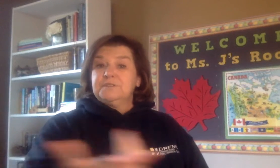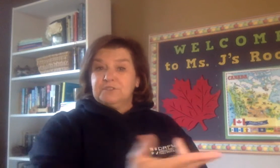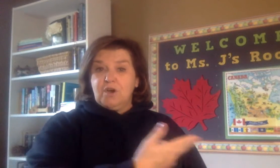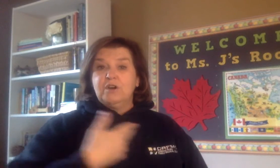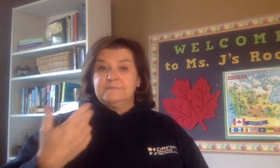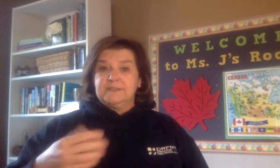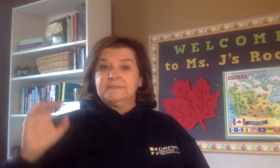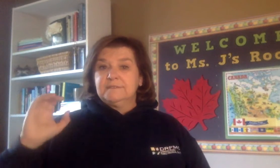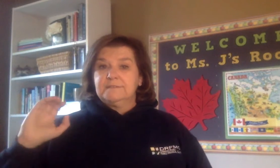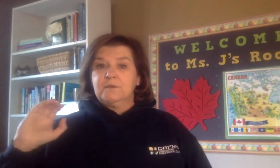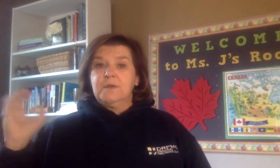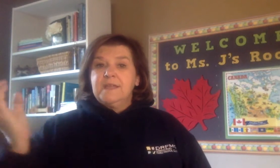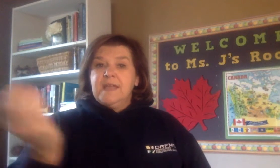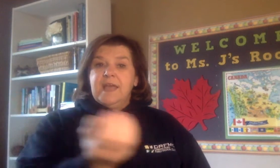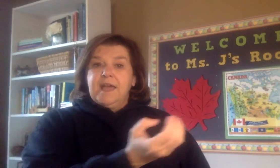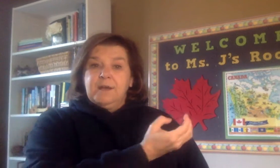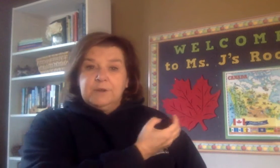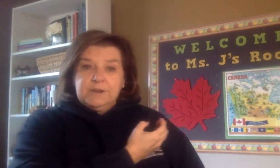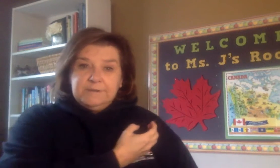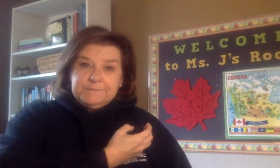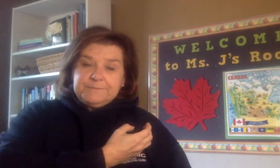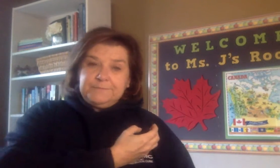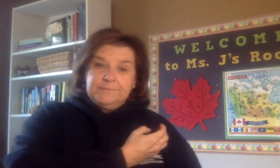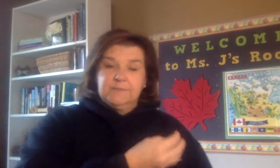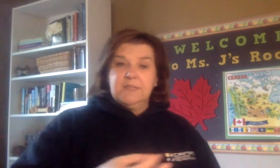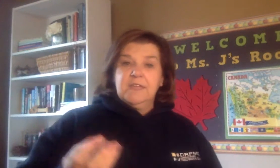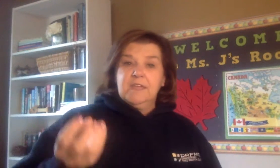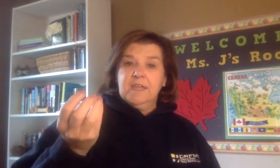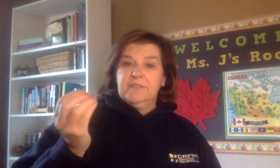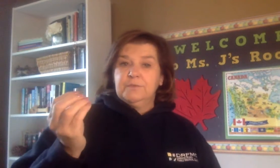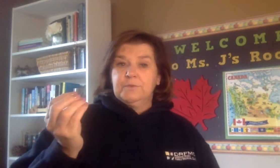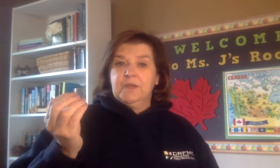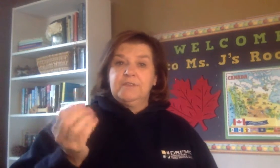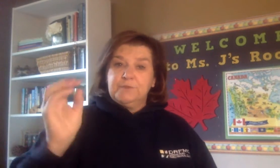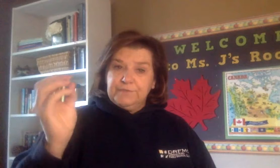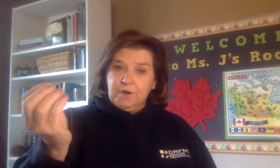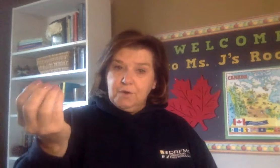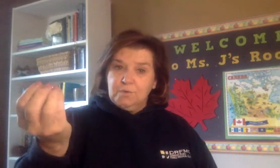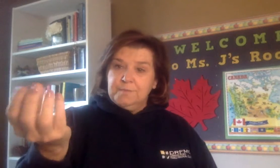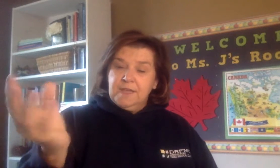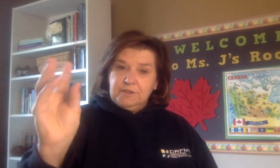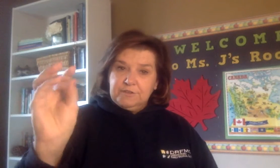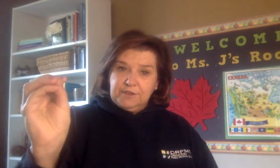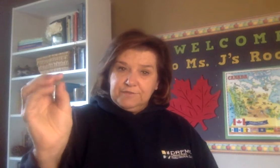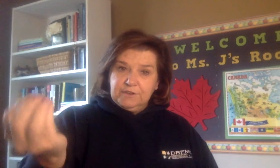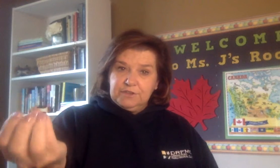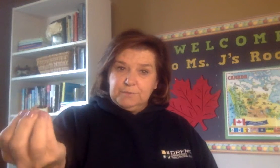to all of us. So hour, and then the word for home, you take your fingers and you pinch